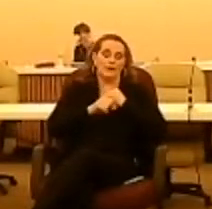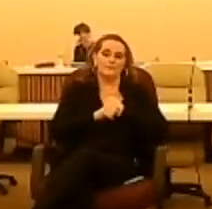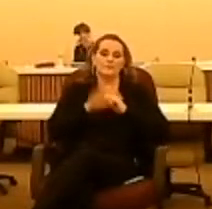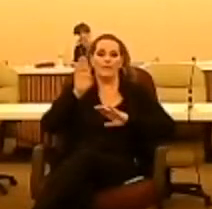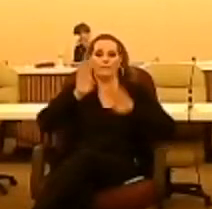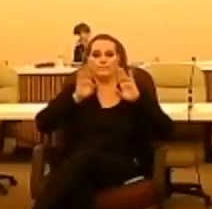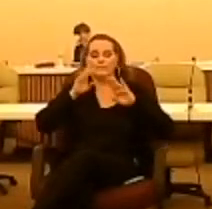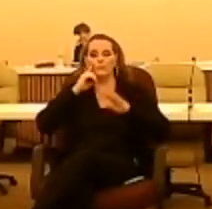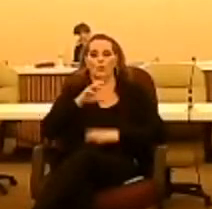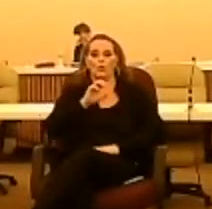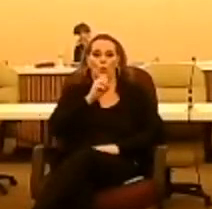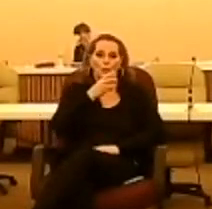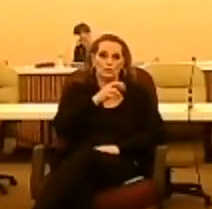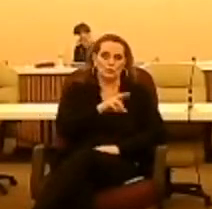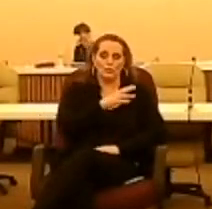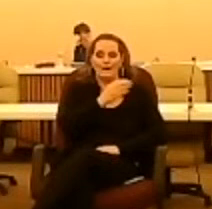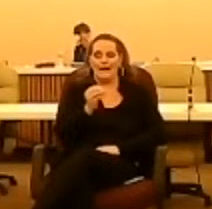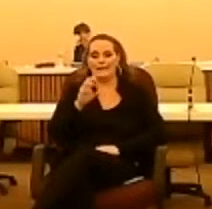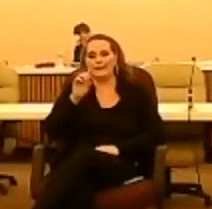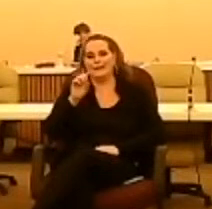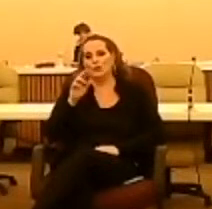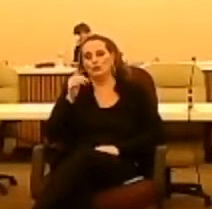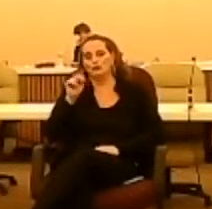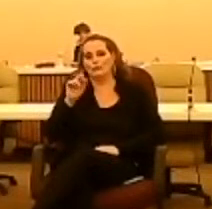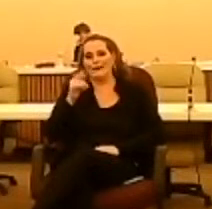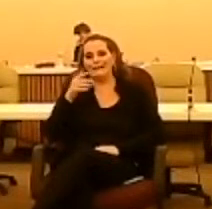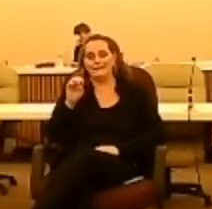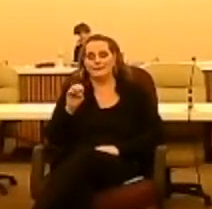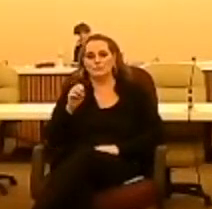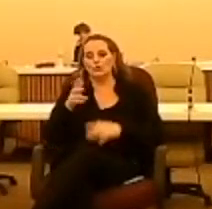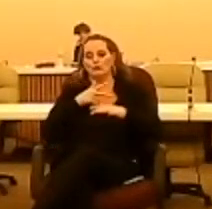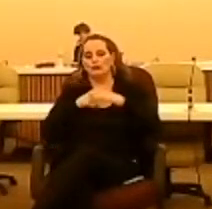the sewer and drainage garage project. Second.